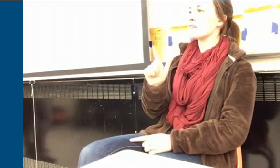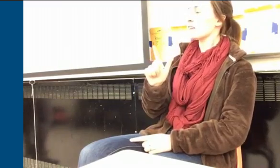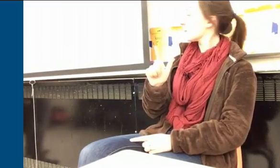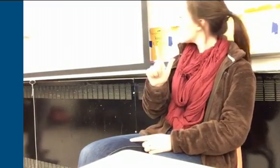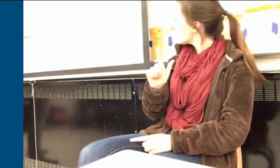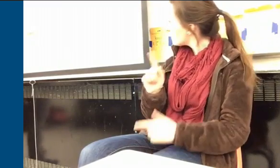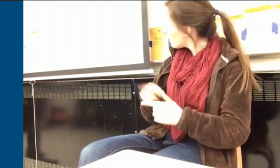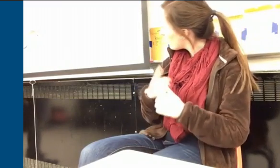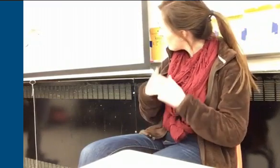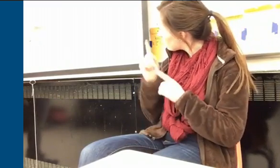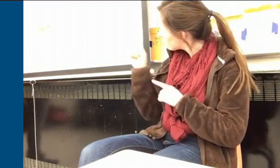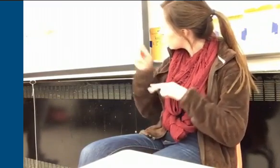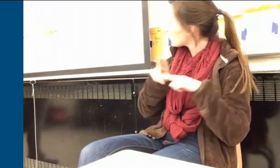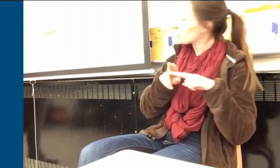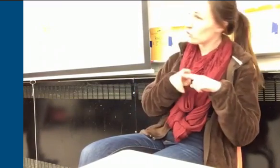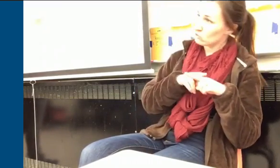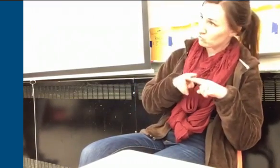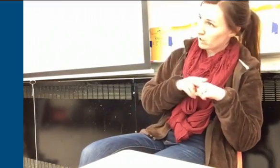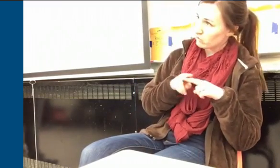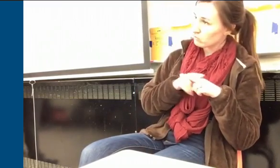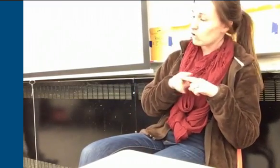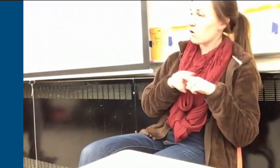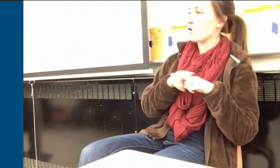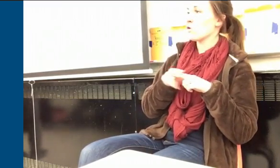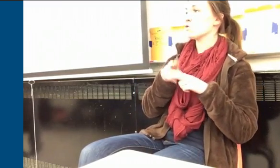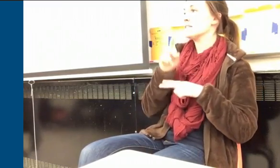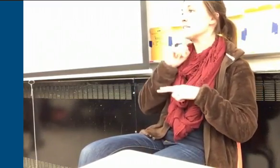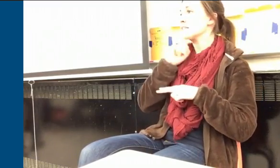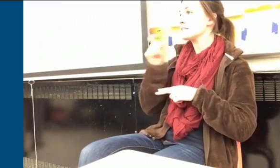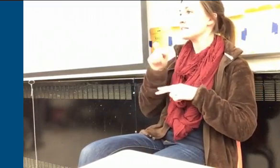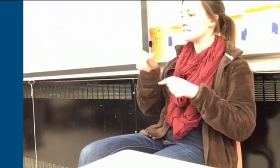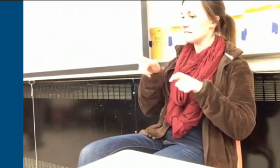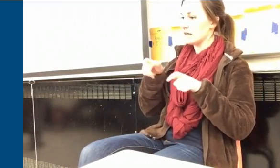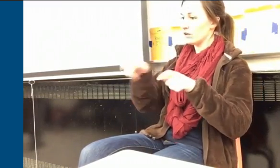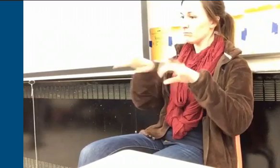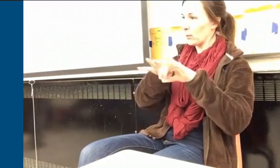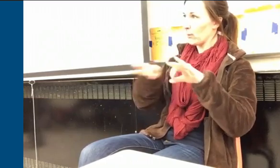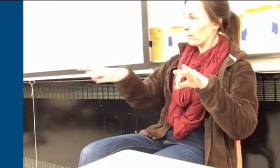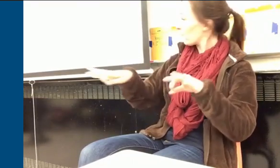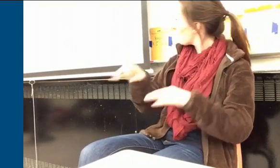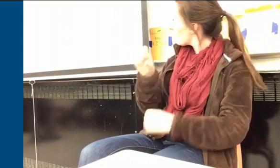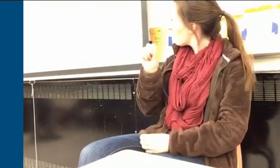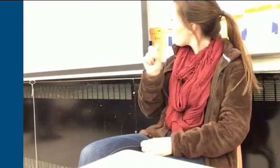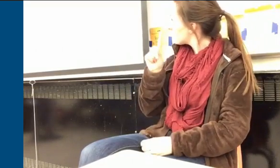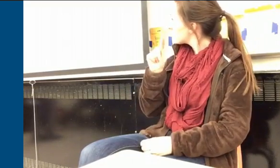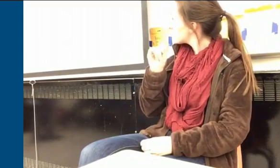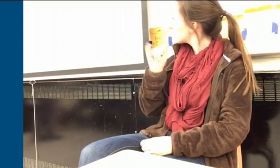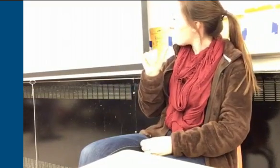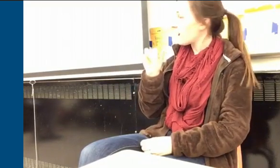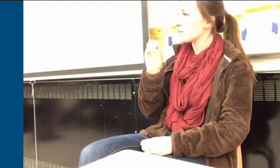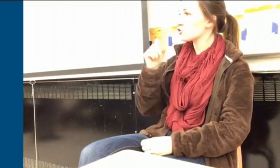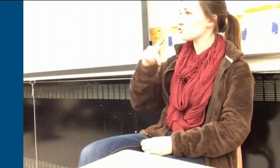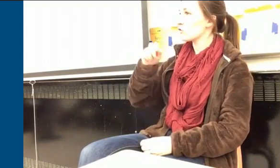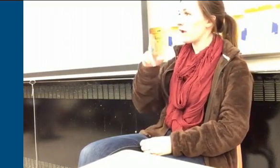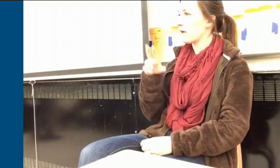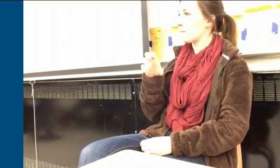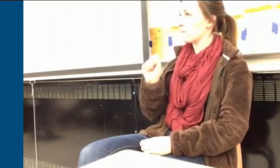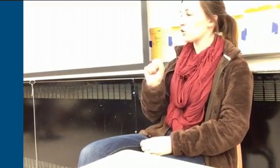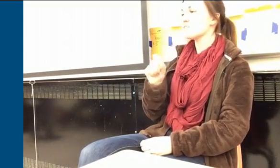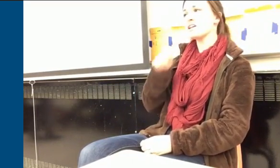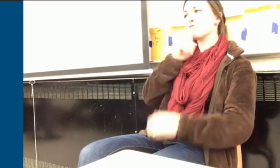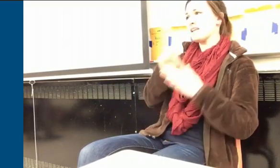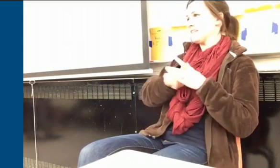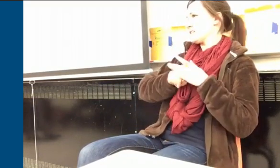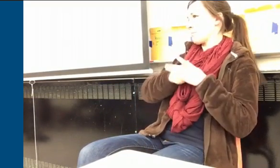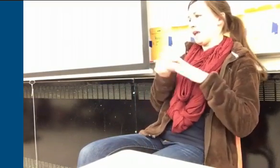And then railroads, steel rails, skyscrapers. And a lot of this is stuff that we're going to talk about later, but since it's at the beginning of your notes, you might